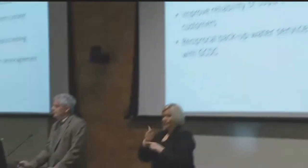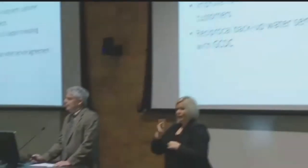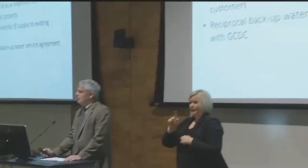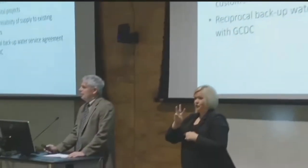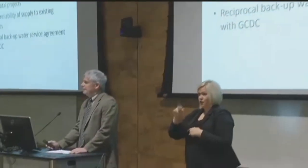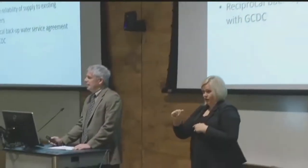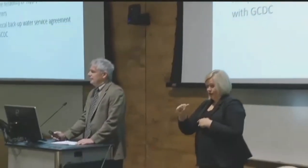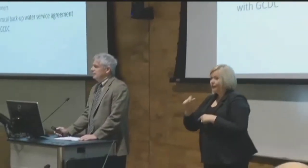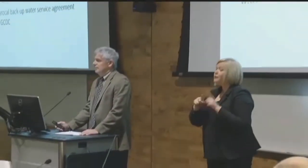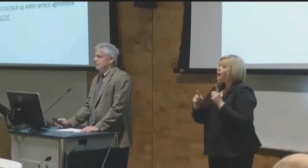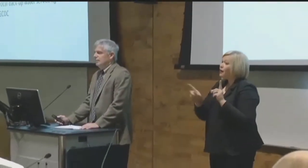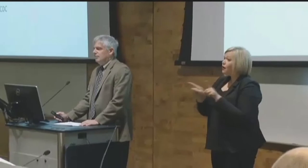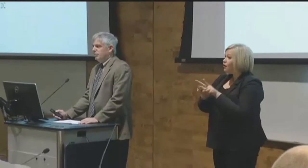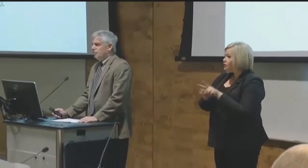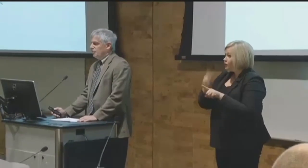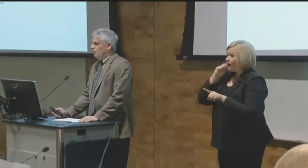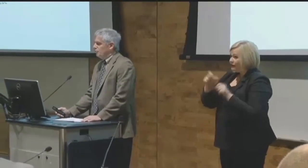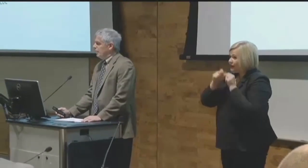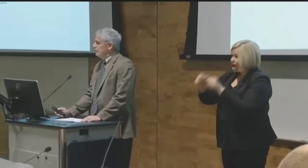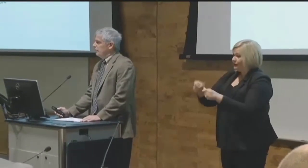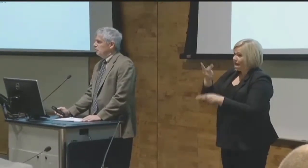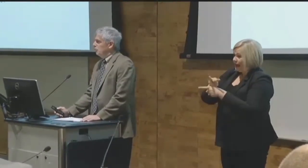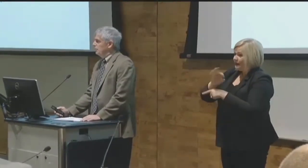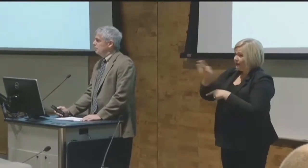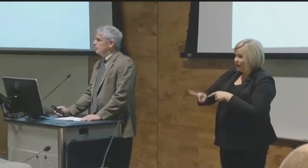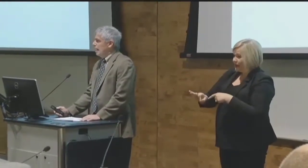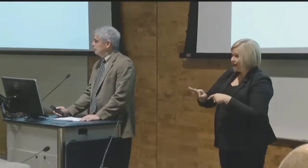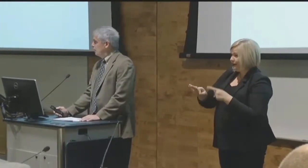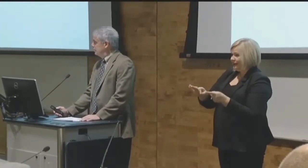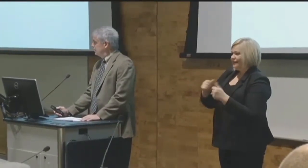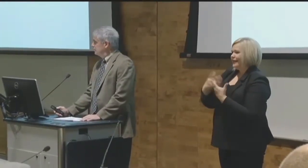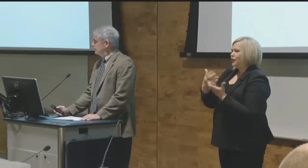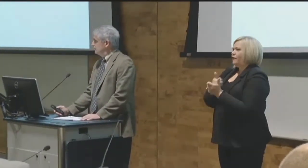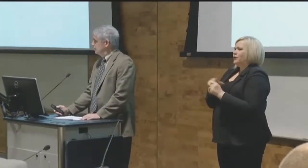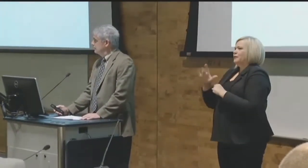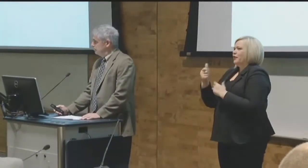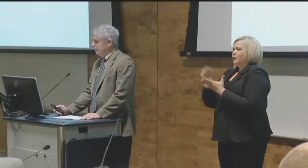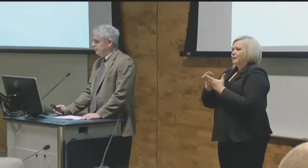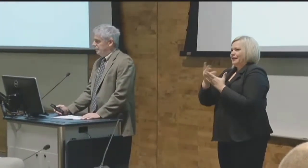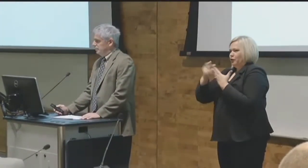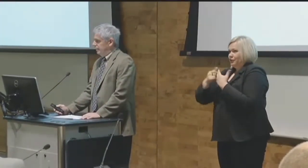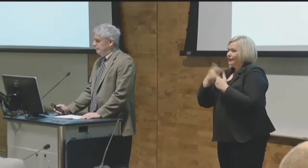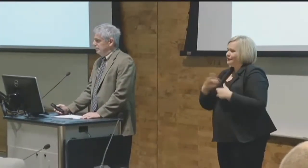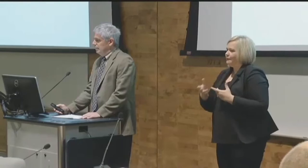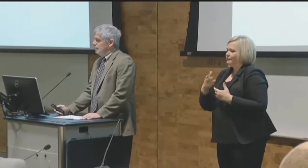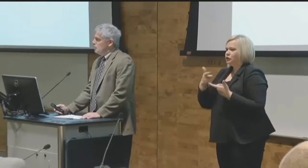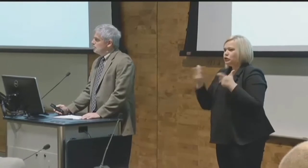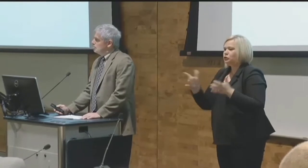additionally, if they maintain Flint as a customer, they'd be able to avoid some capital projects, which is a big advantage to